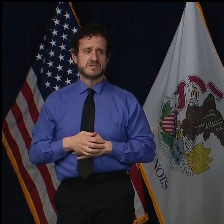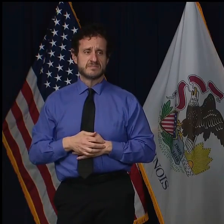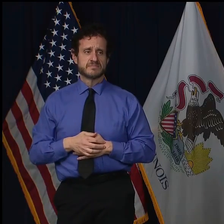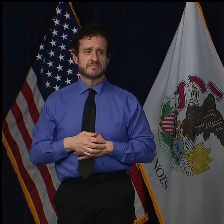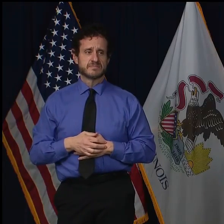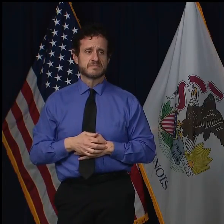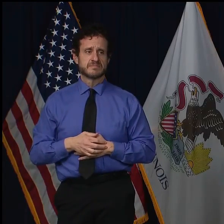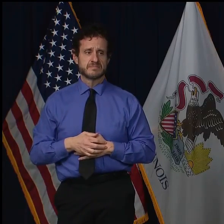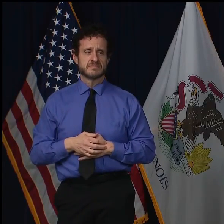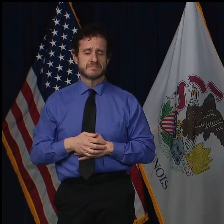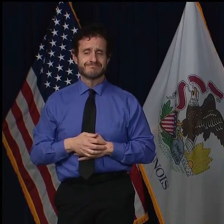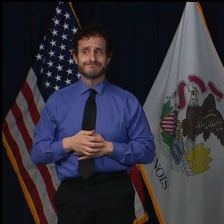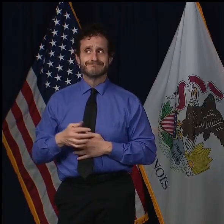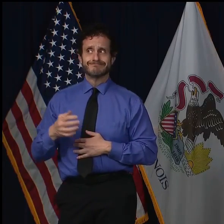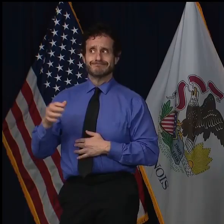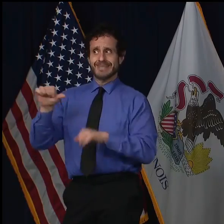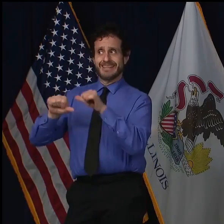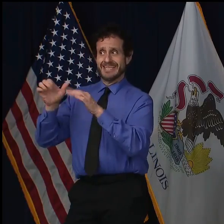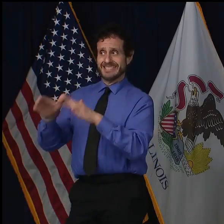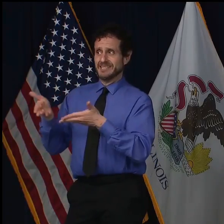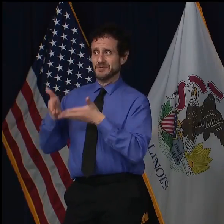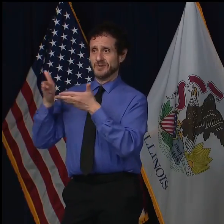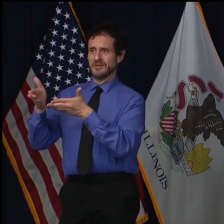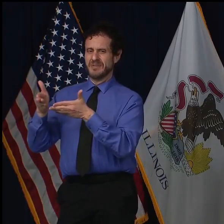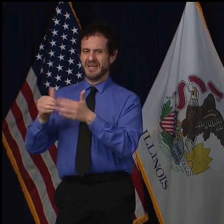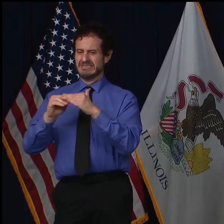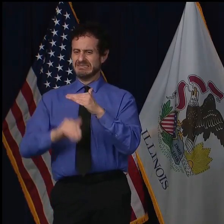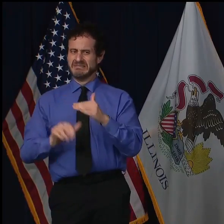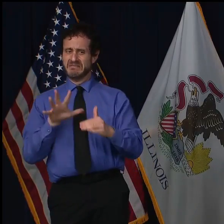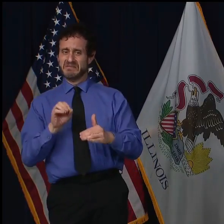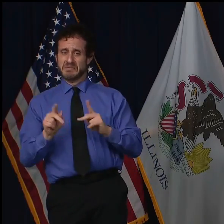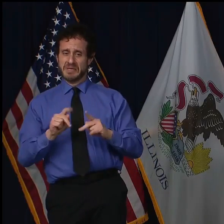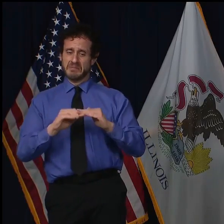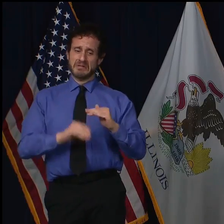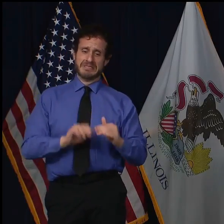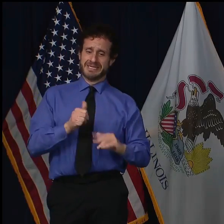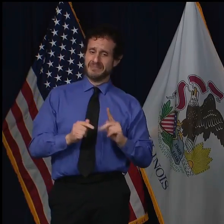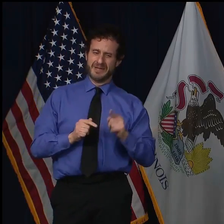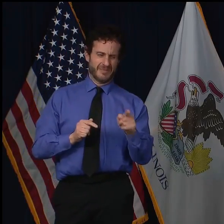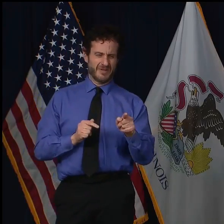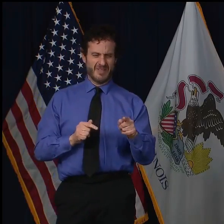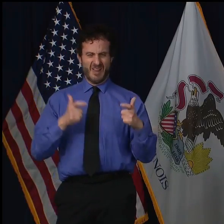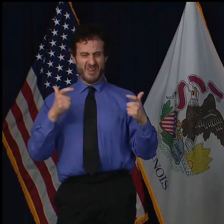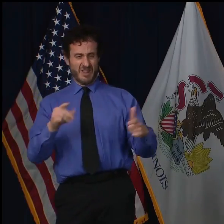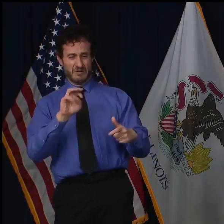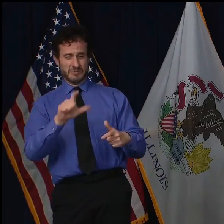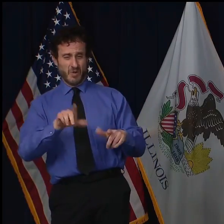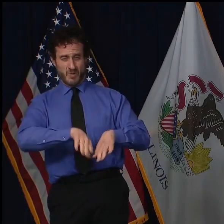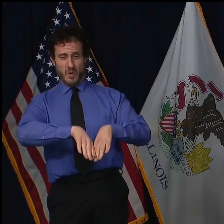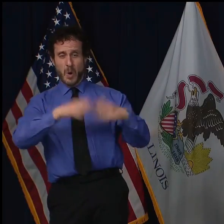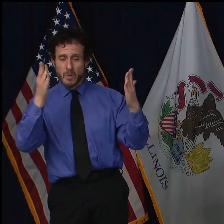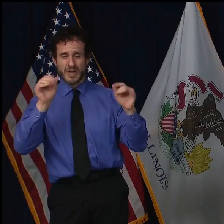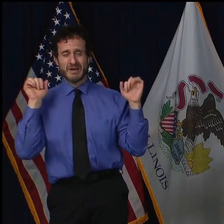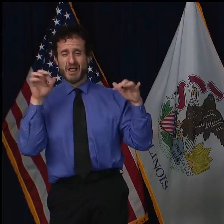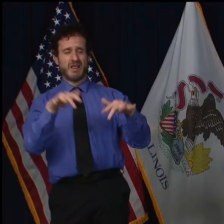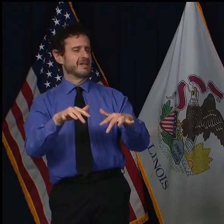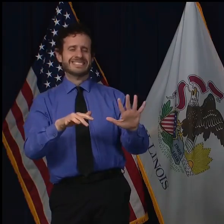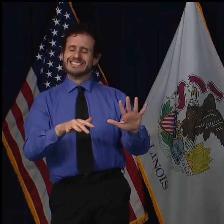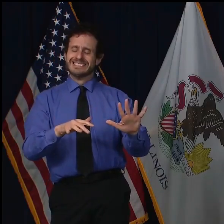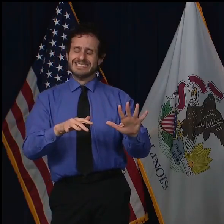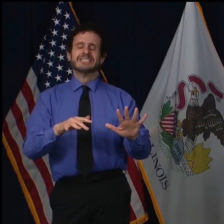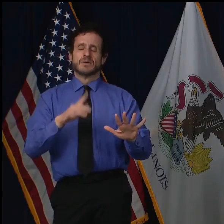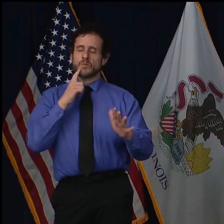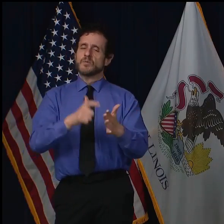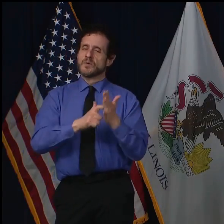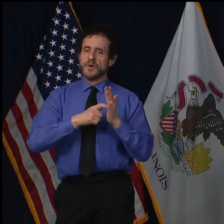under, the epidemiological recommendations here. So, that's something that will have to happen over the course of